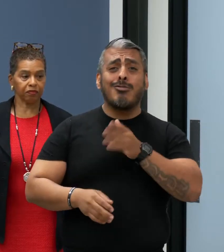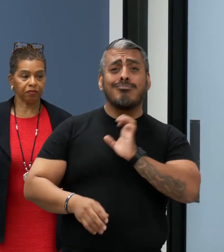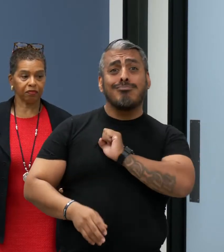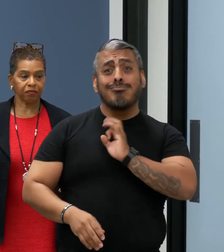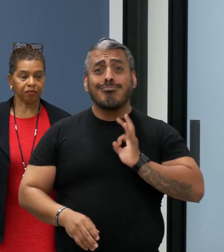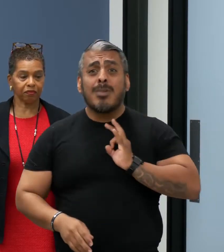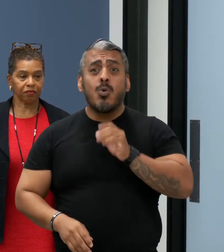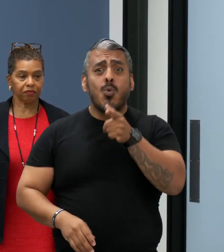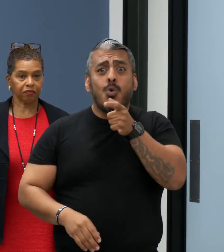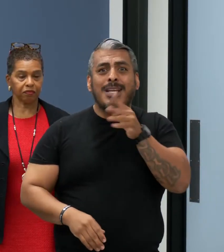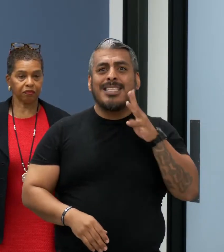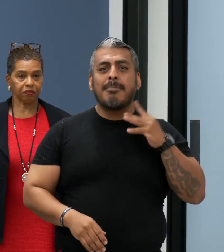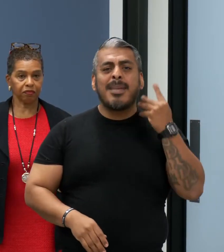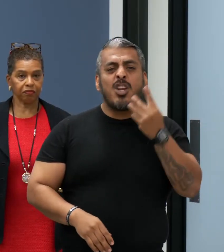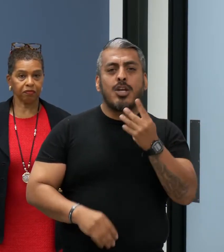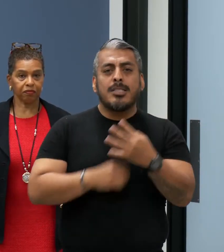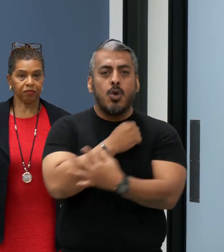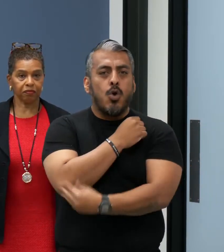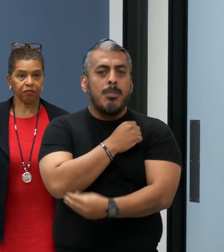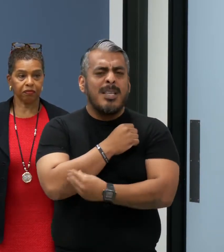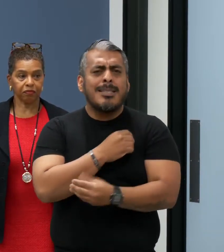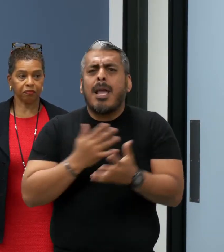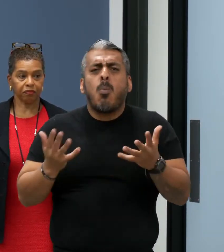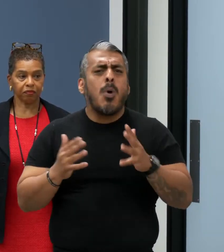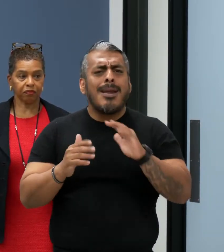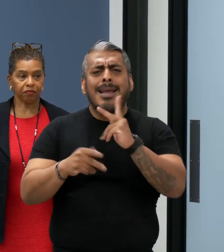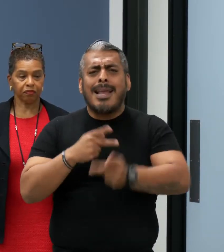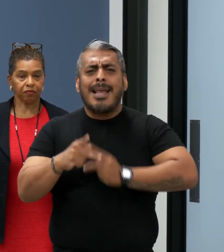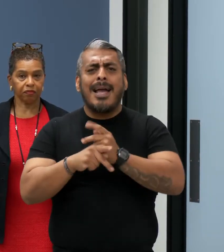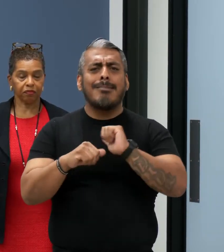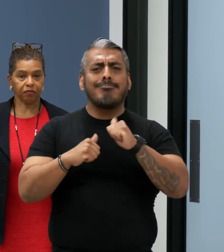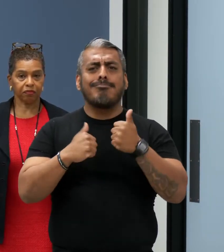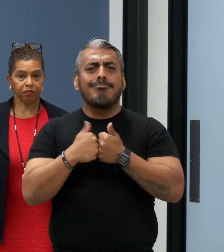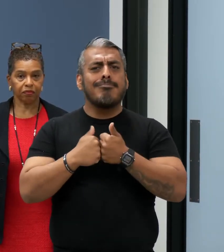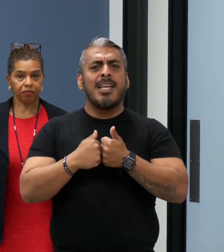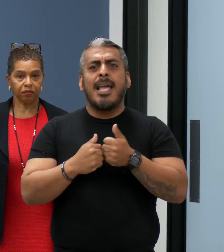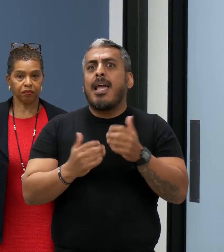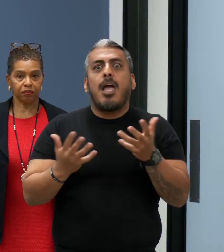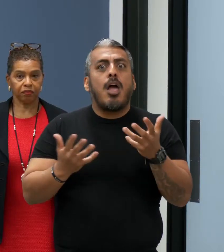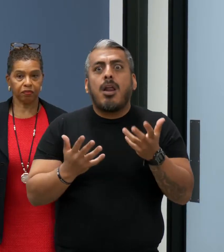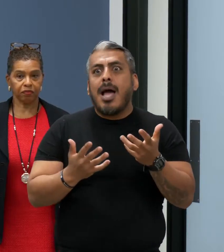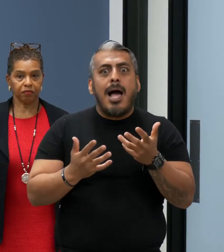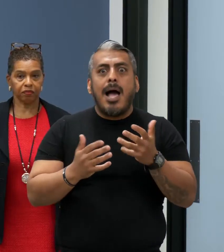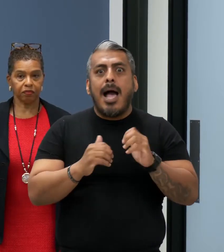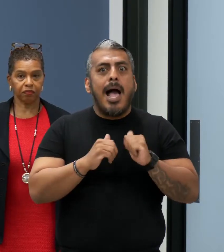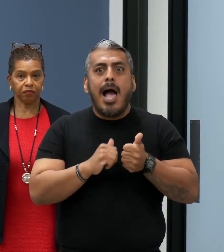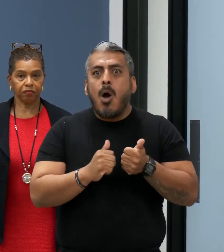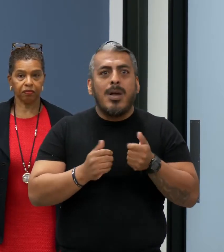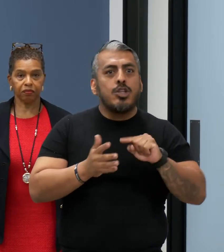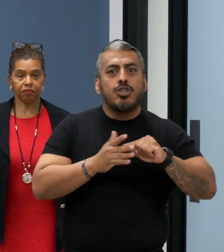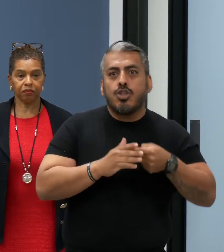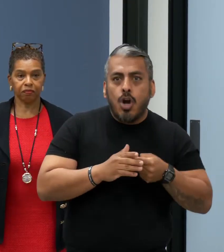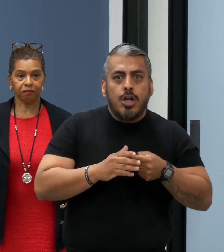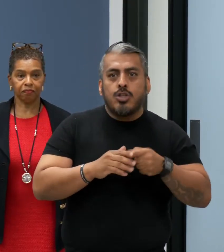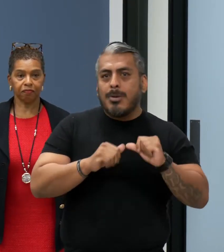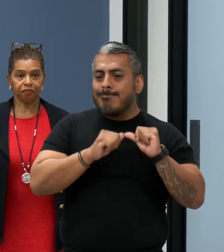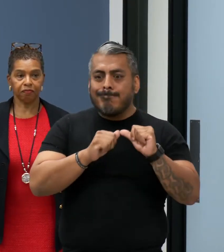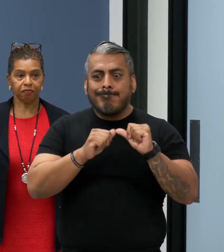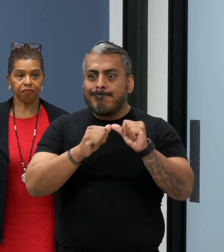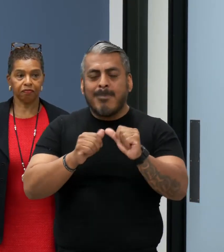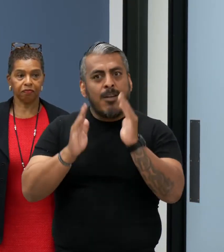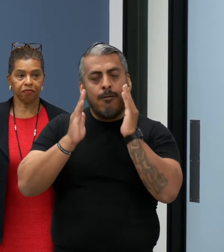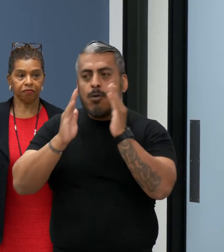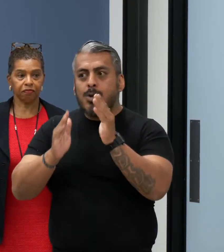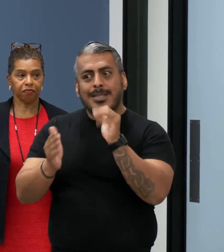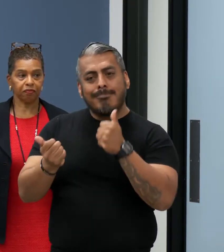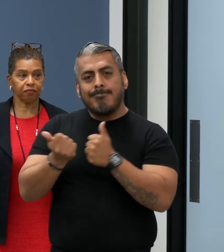experiencing homelessness, including what challenges they're facing and what led to their homelessness in the first place, so we can continue to place a focus on